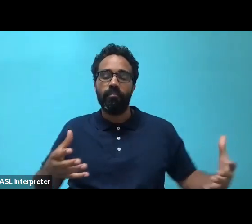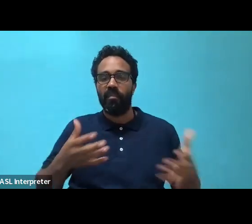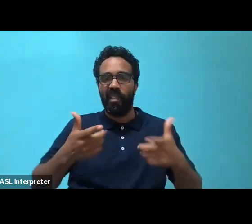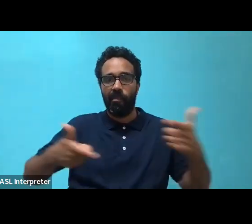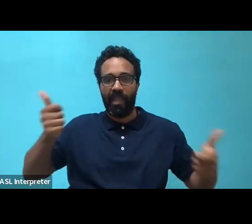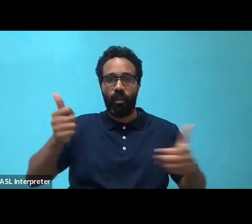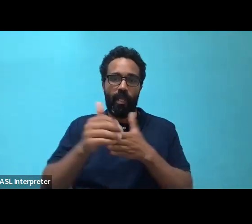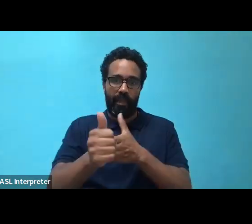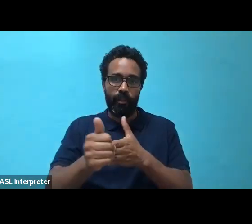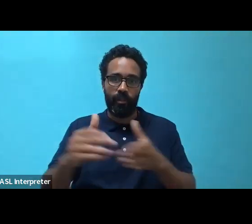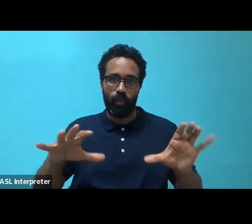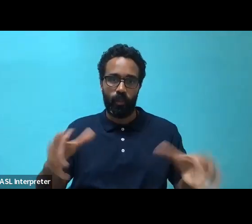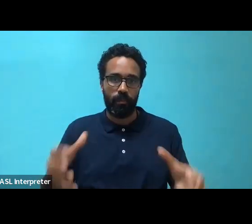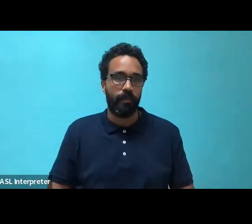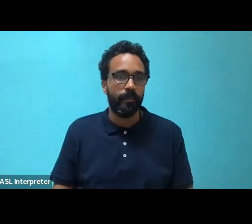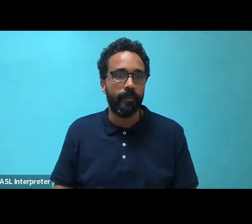the next slide, please.